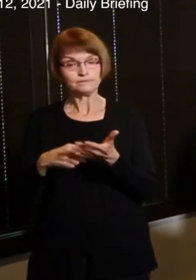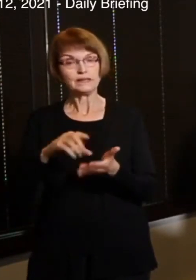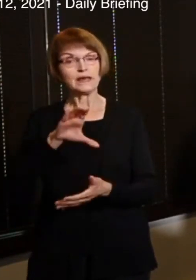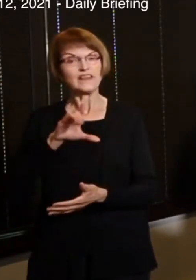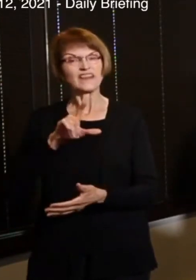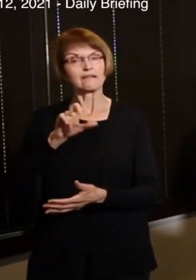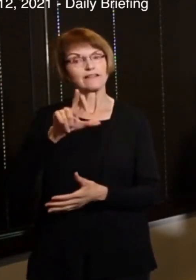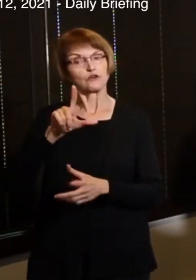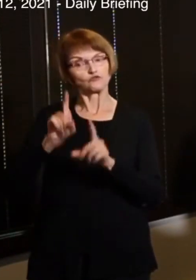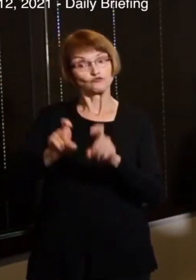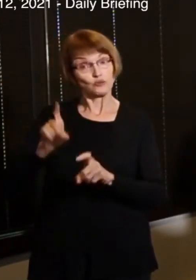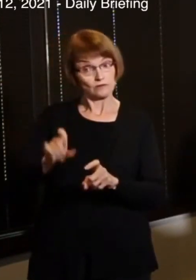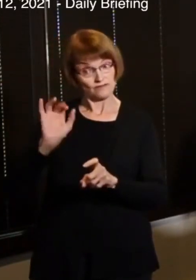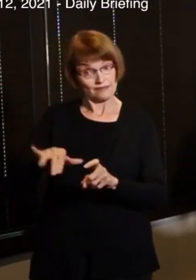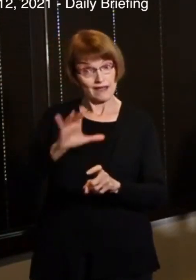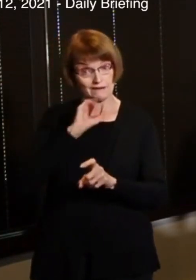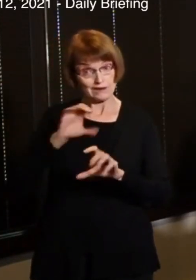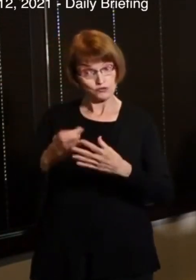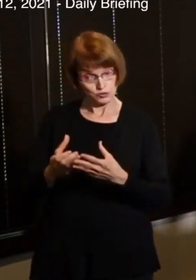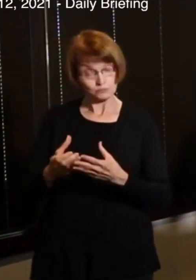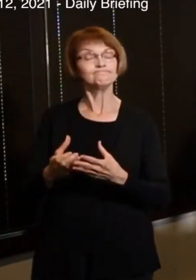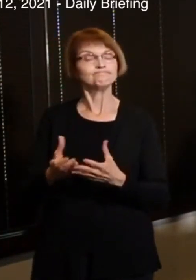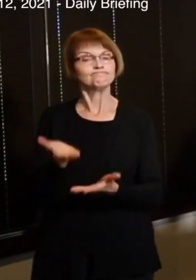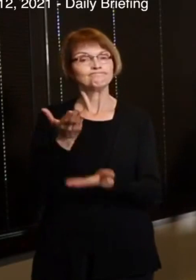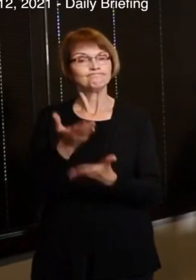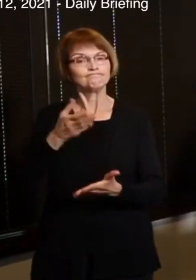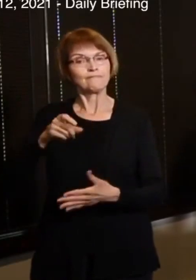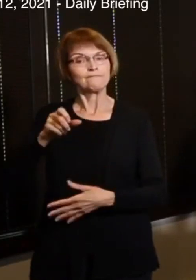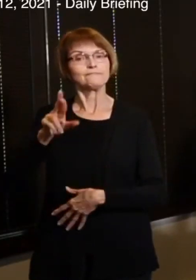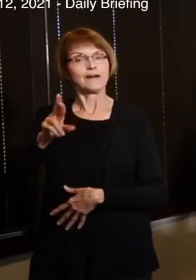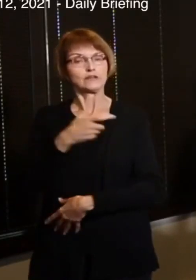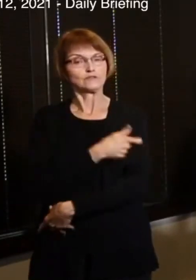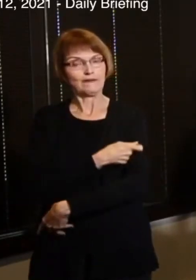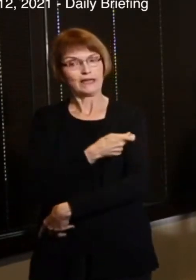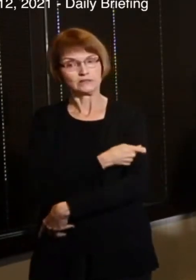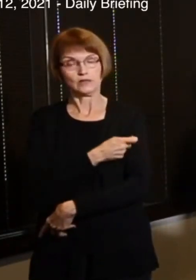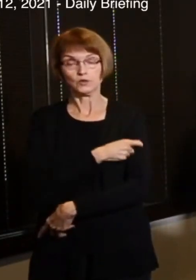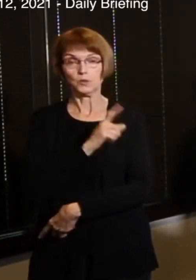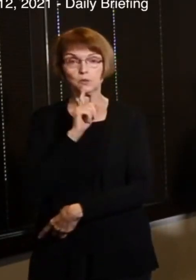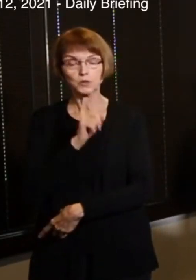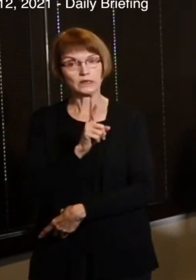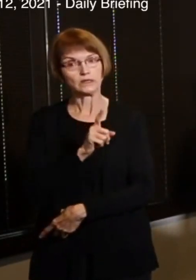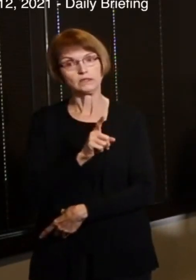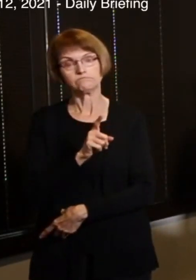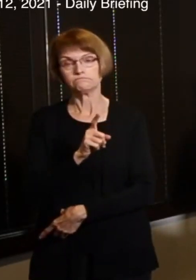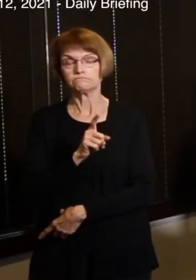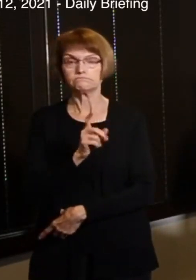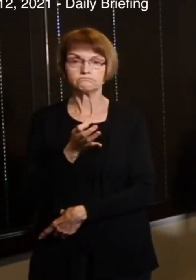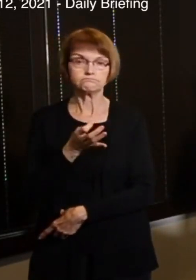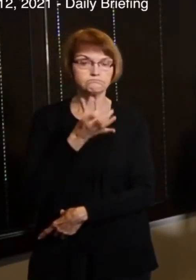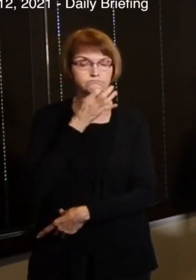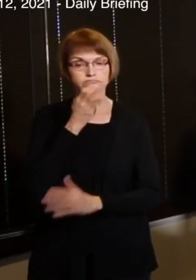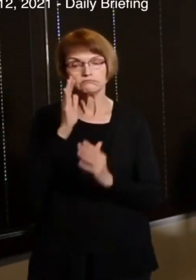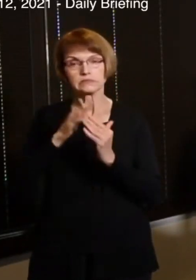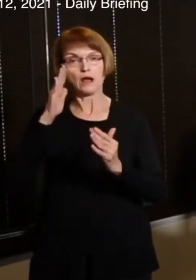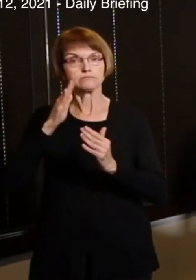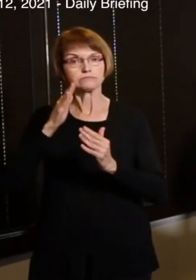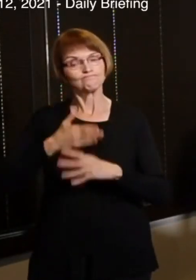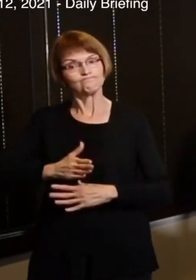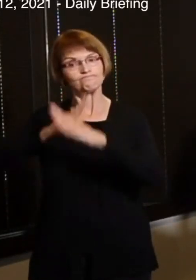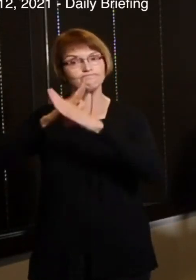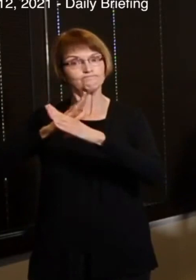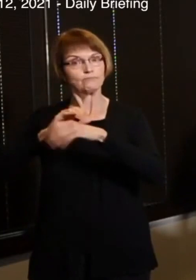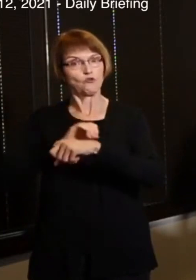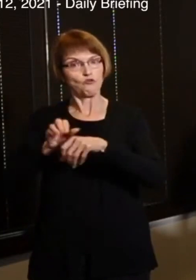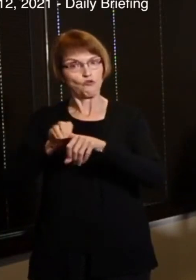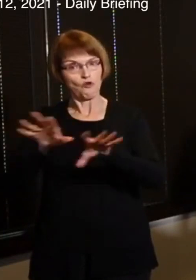for this age group showed that the Pfizer vaccine offers really exceptional protection against COVID. None